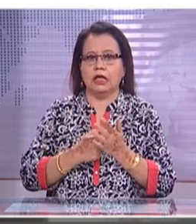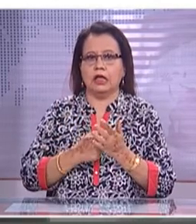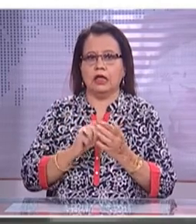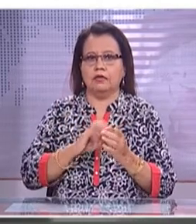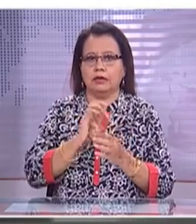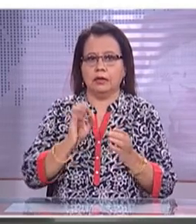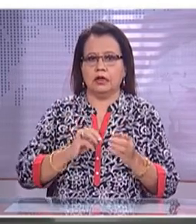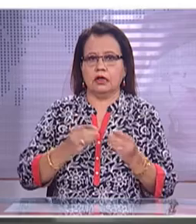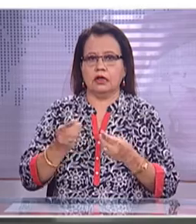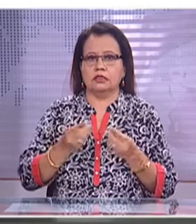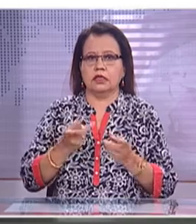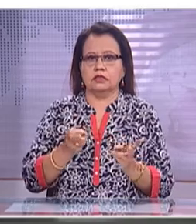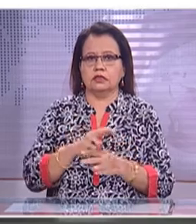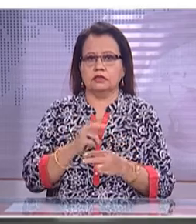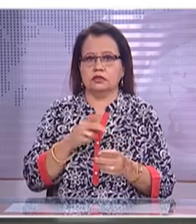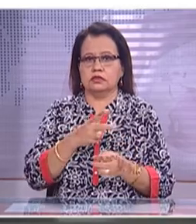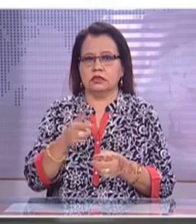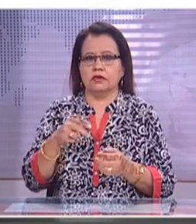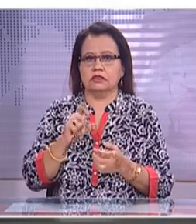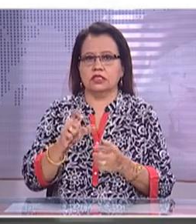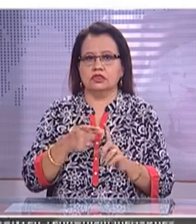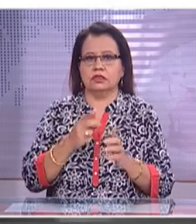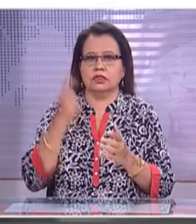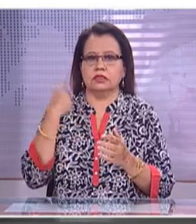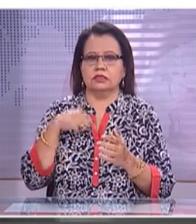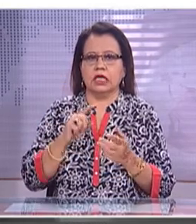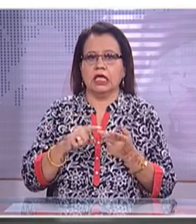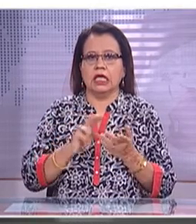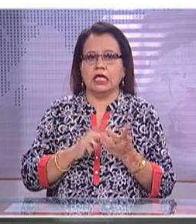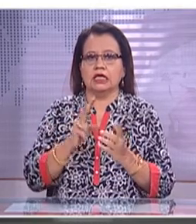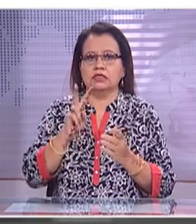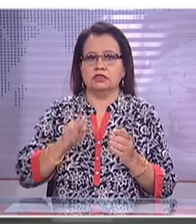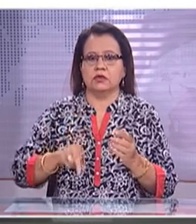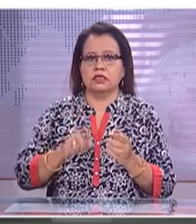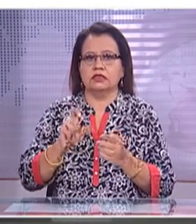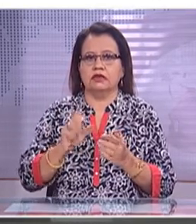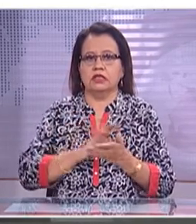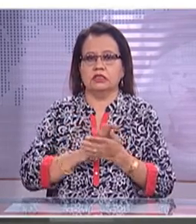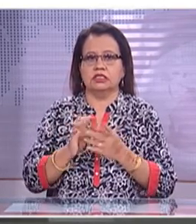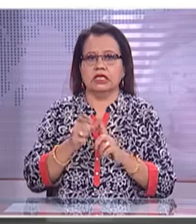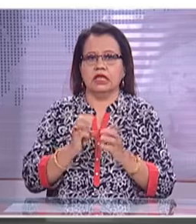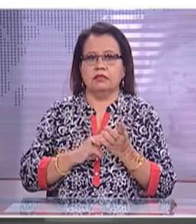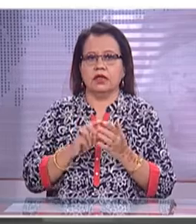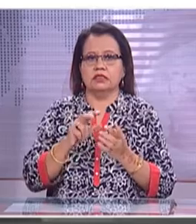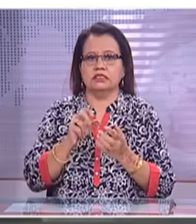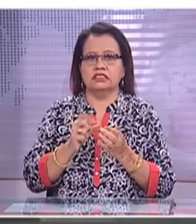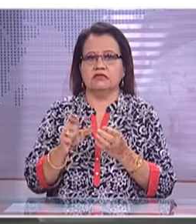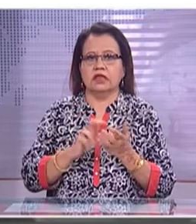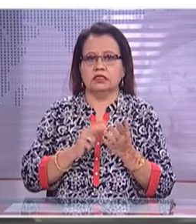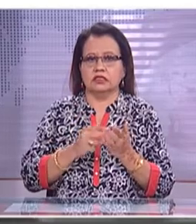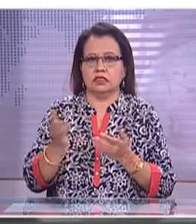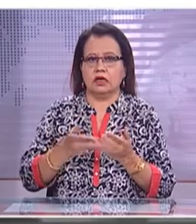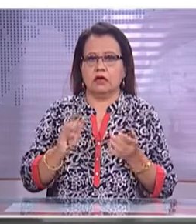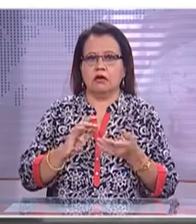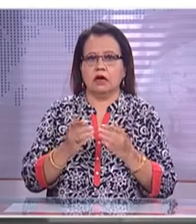Bahrain have been making cultural exchanges for several centuries when Indus Valley civilization and Dilmun civilization came